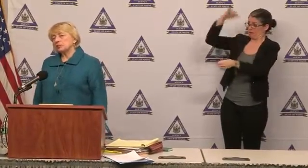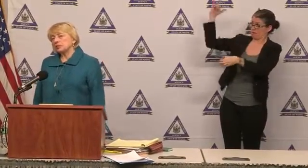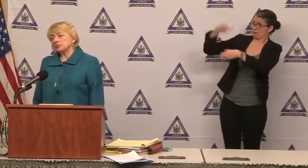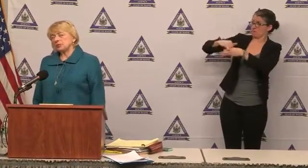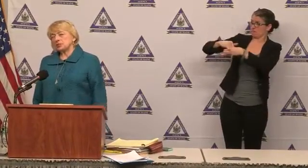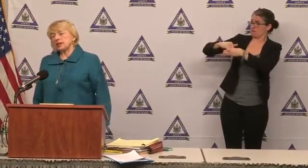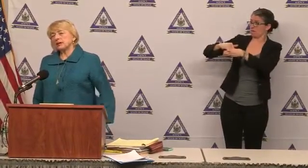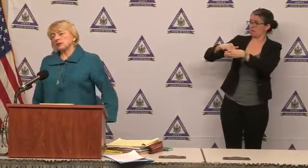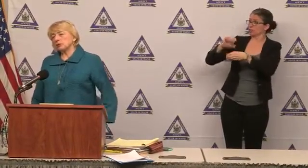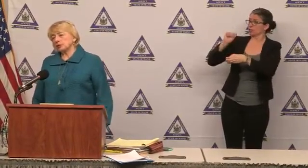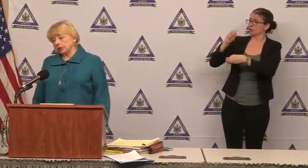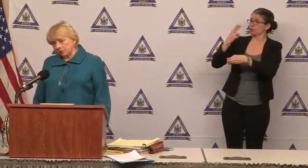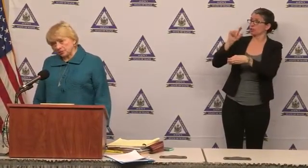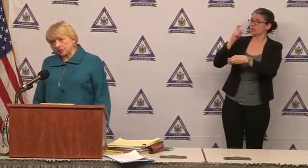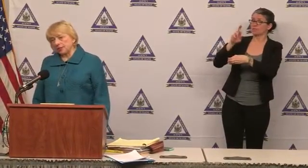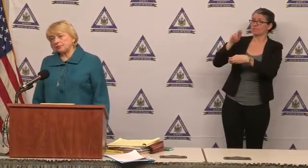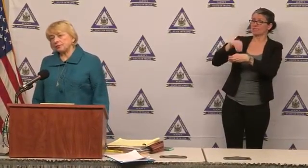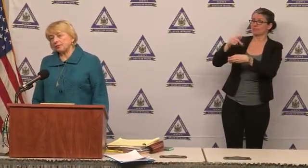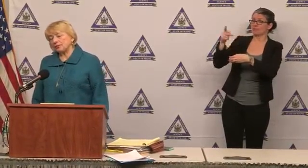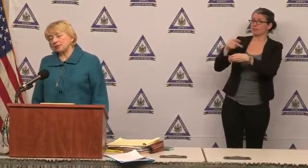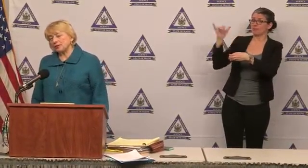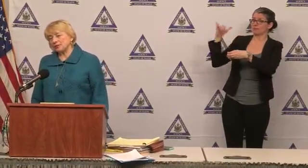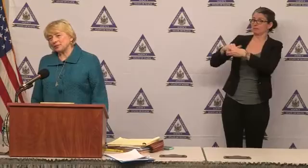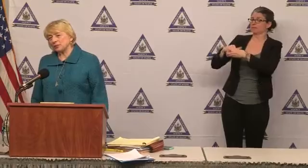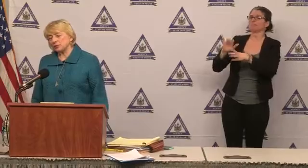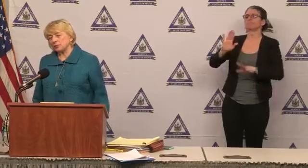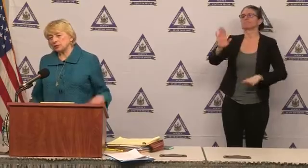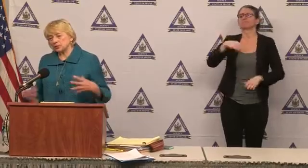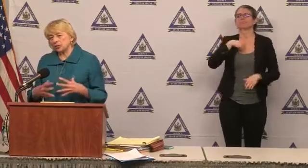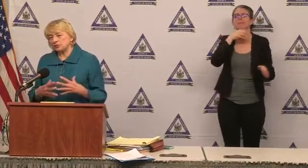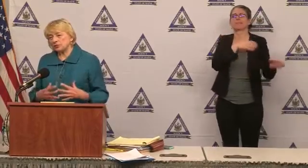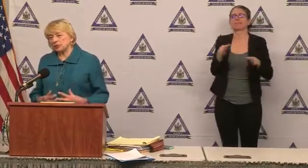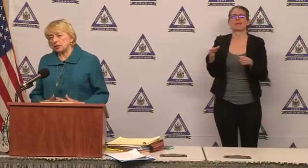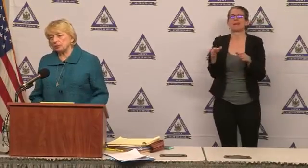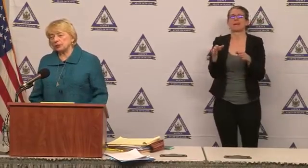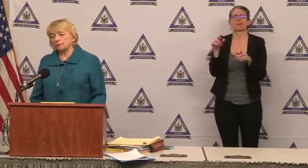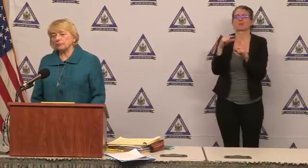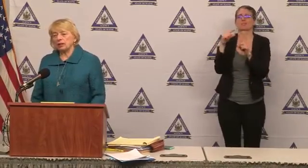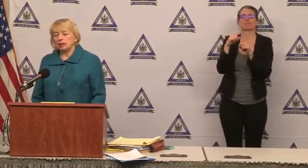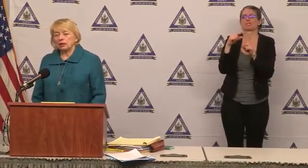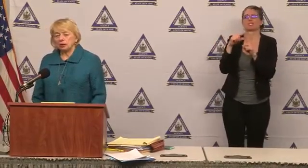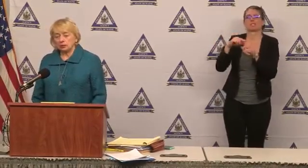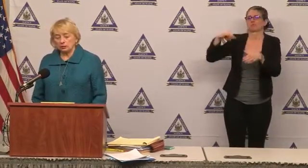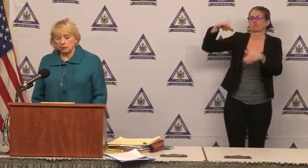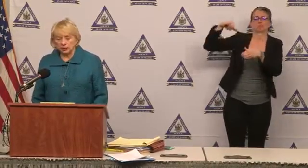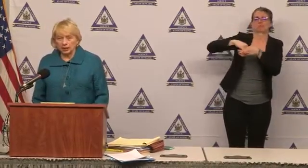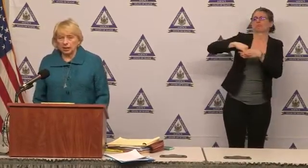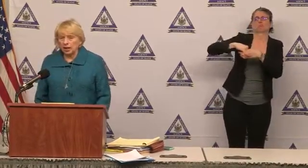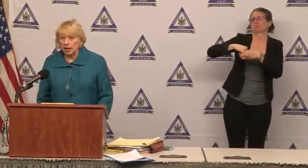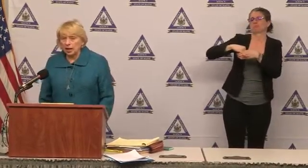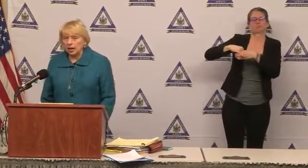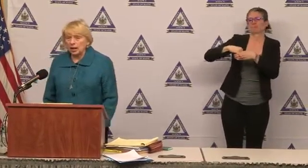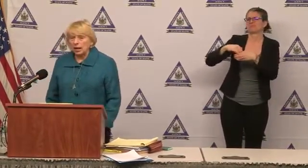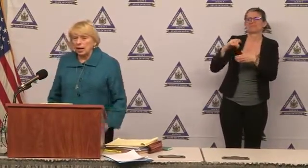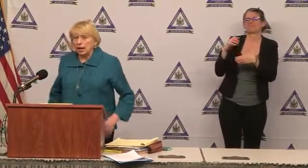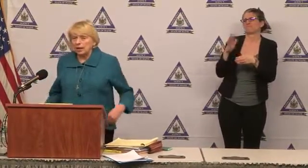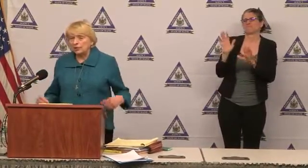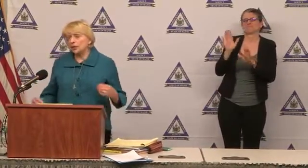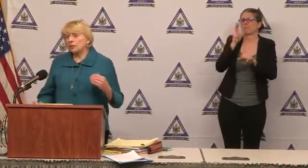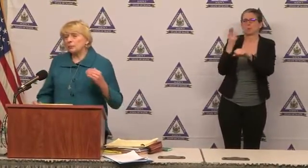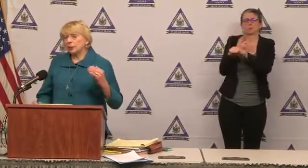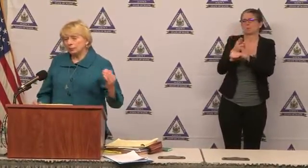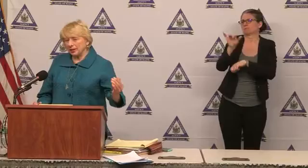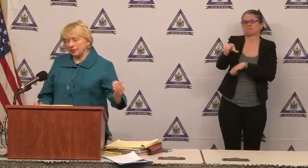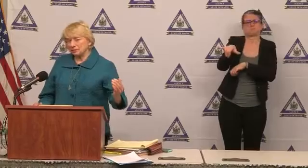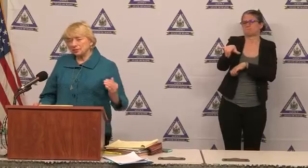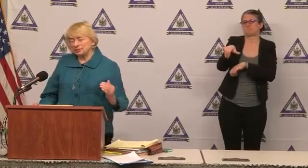Stay-in-place orders, we're seeing how they work in other states where there is much more congestion to begin with. Look, there